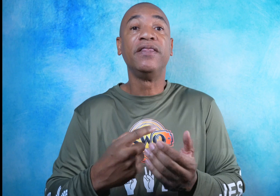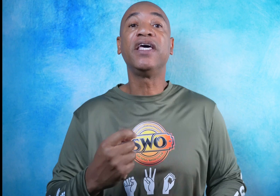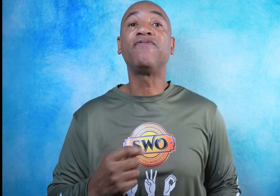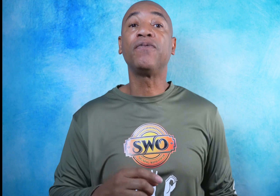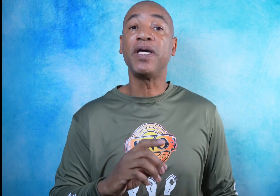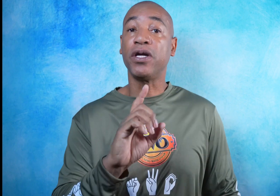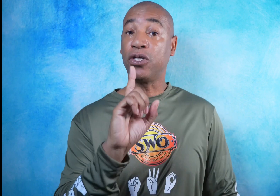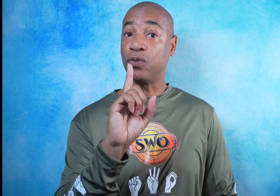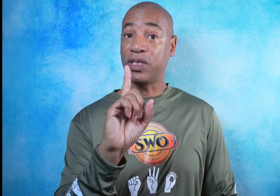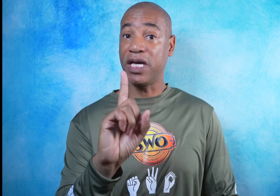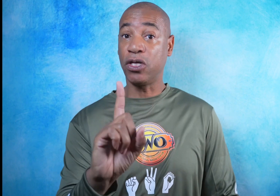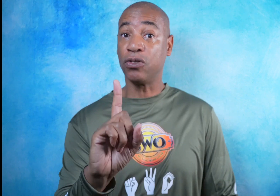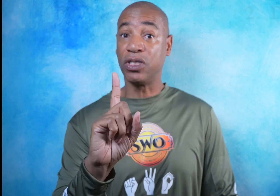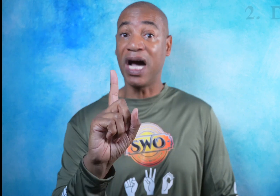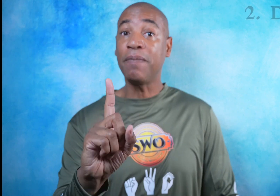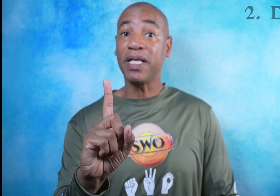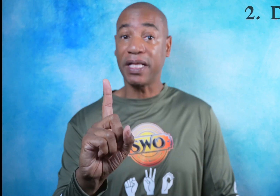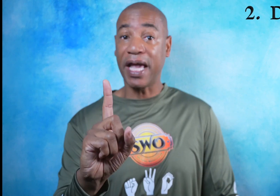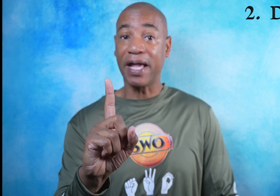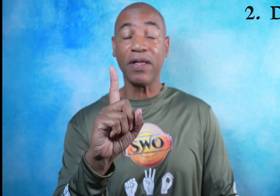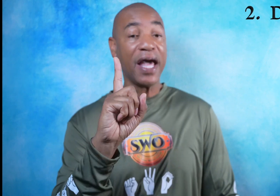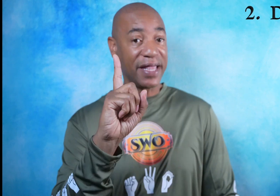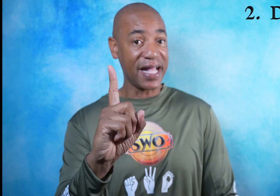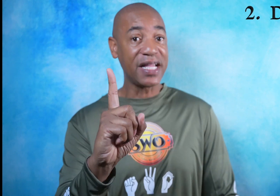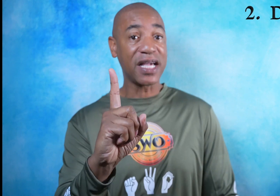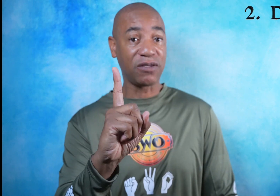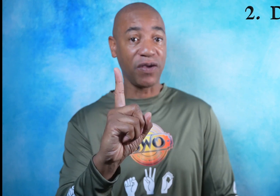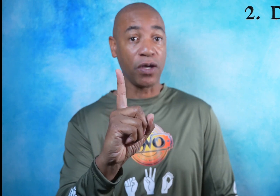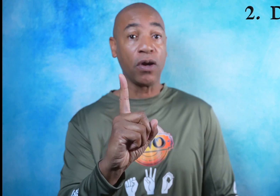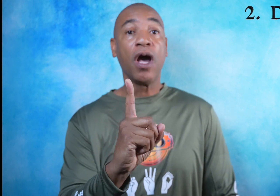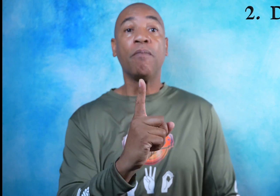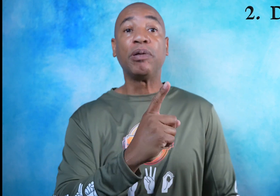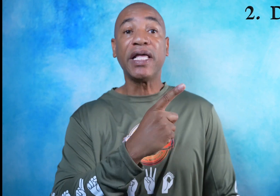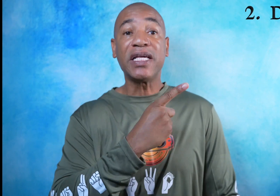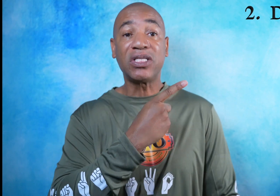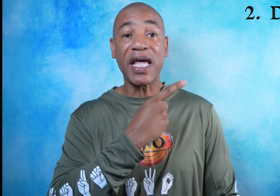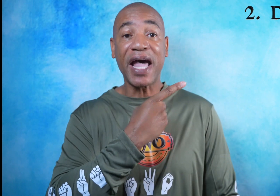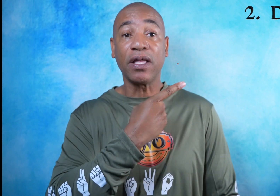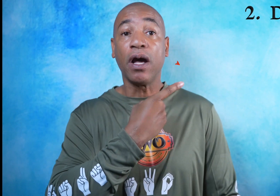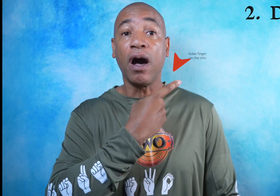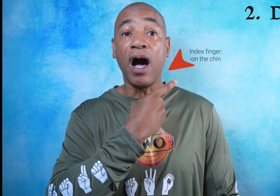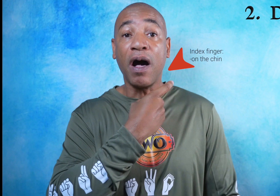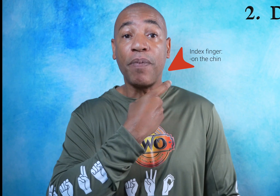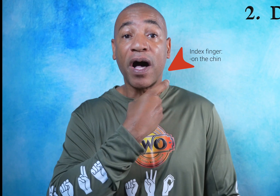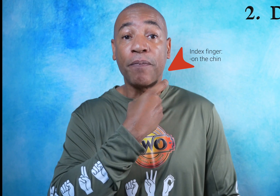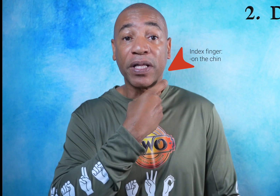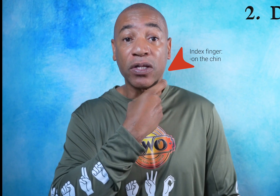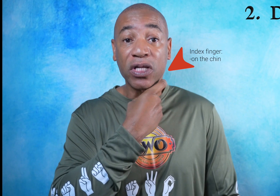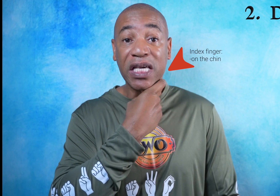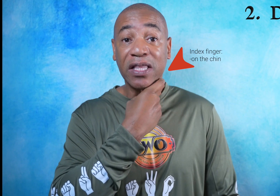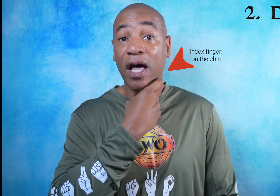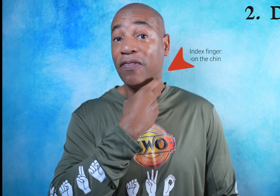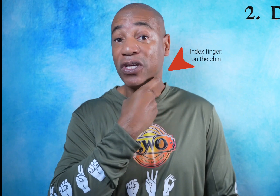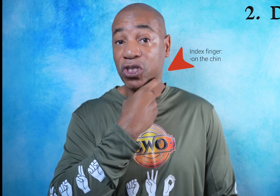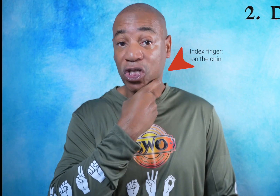Then from here, you'll take your dominant hand, that index finger, place that up underneath the